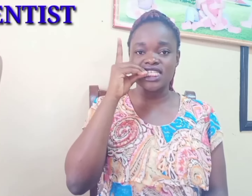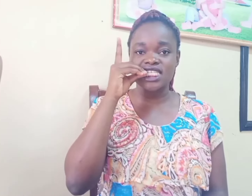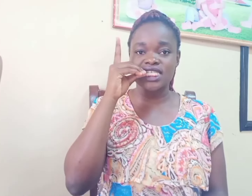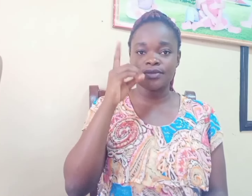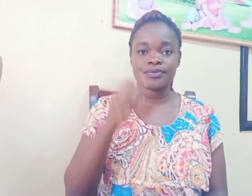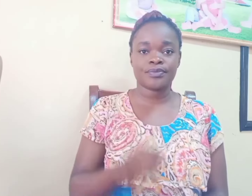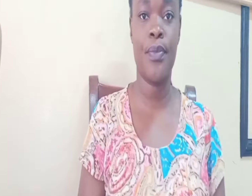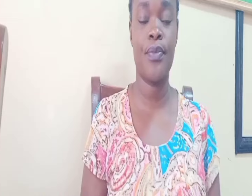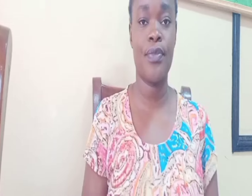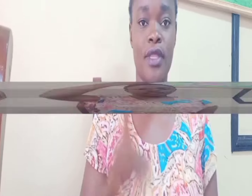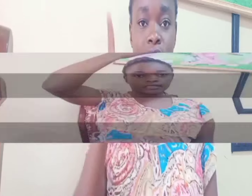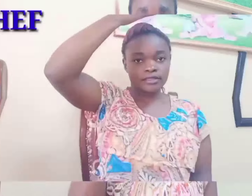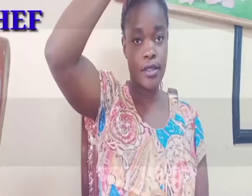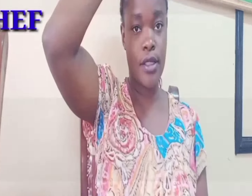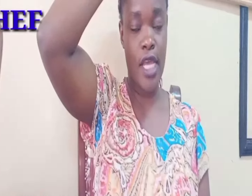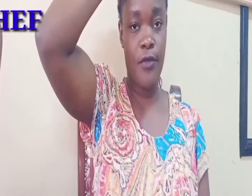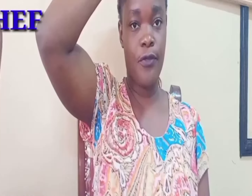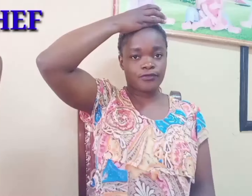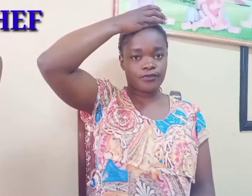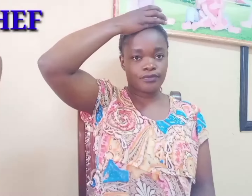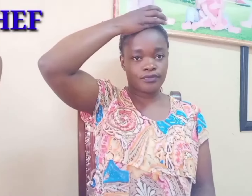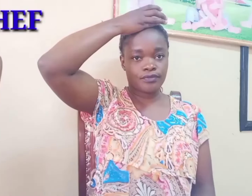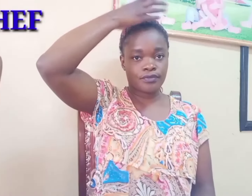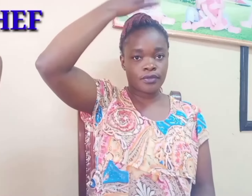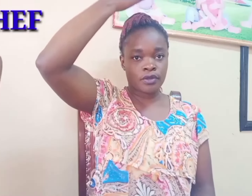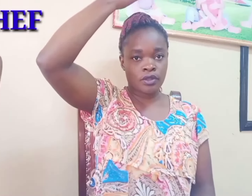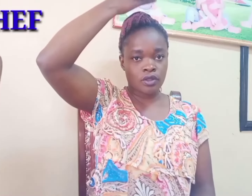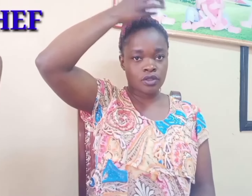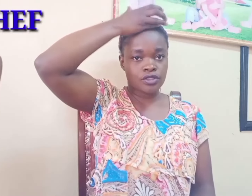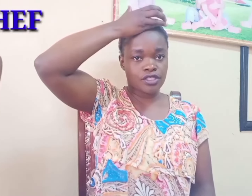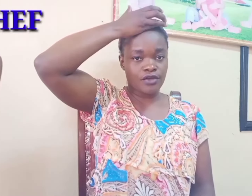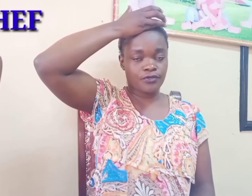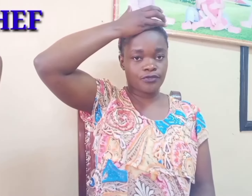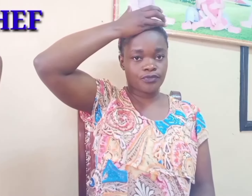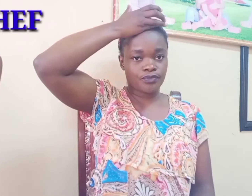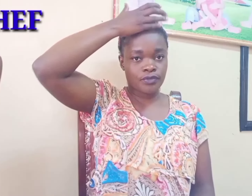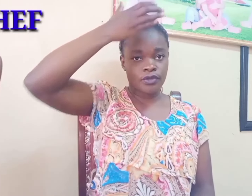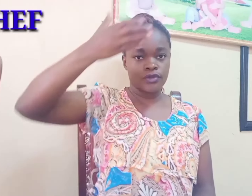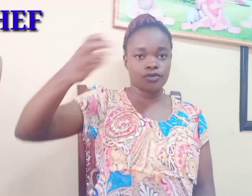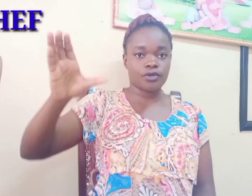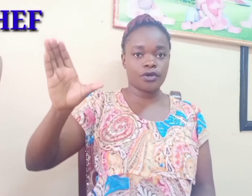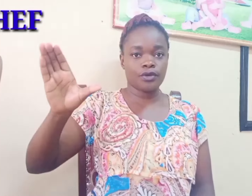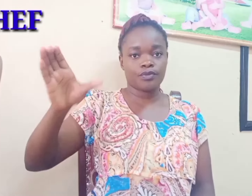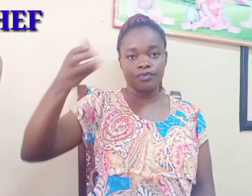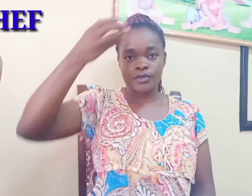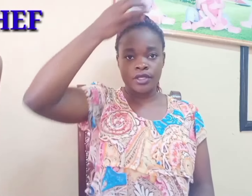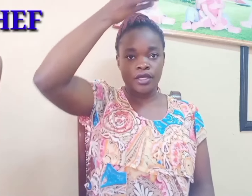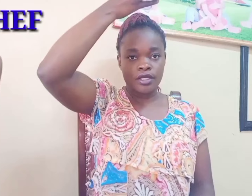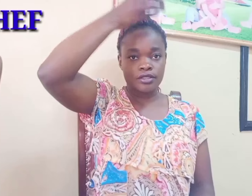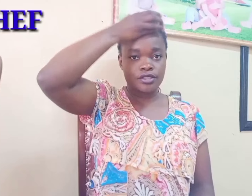dentist. Chef, chef. So